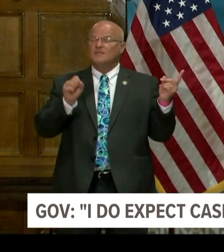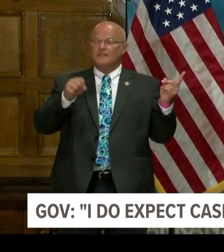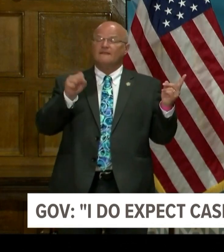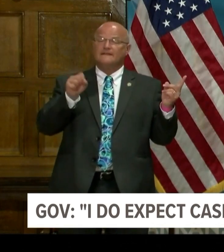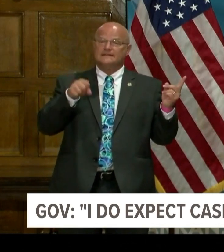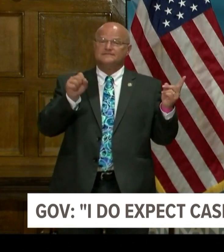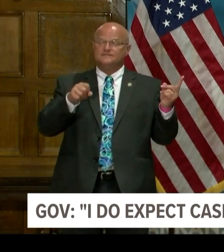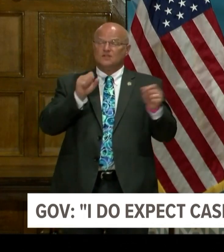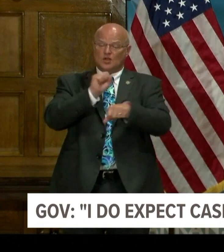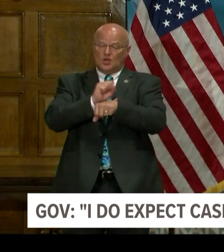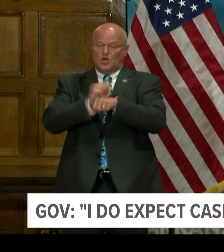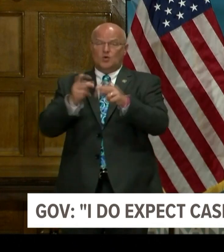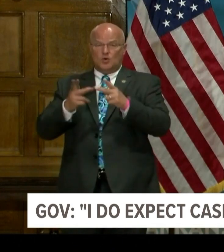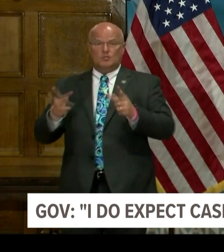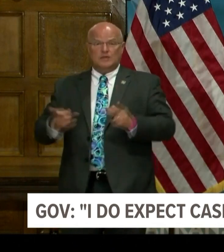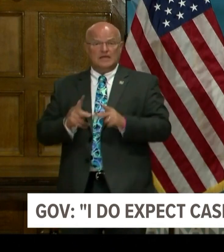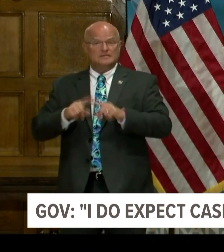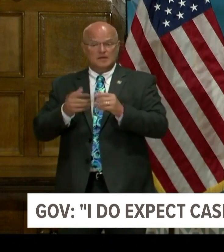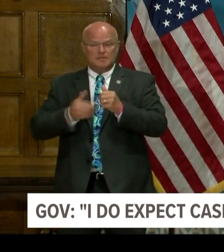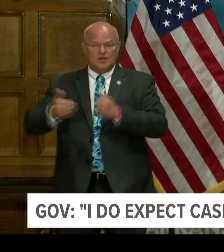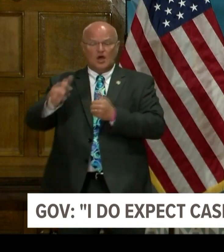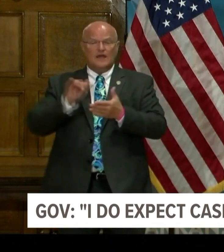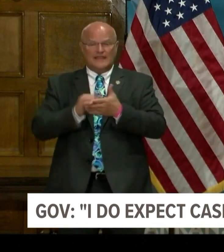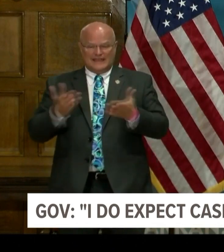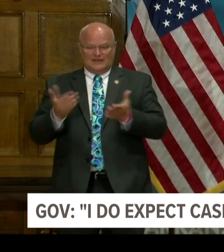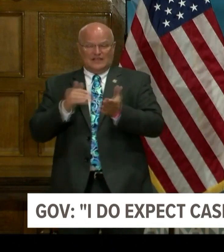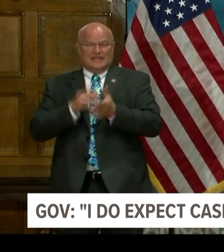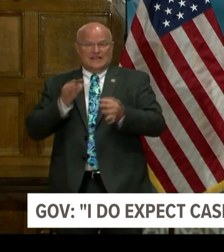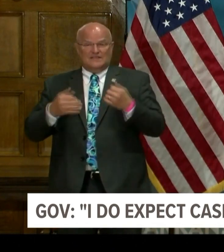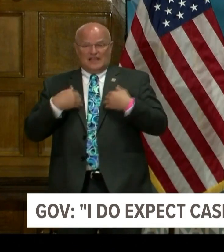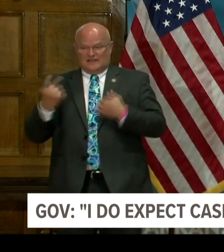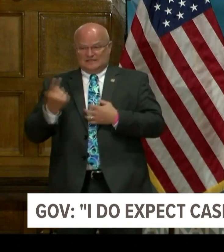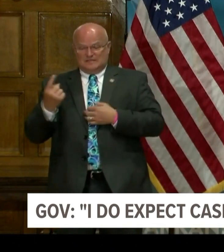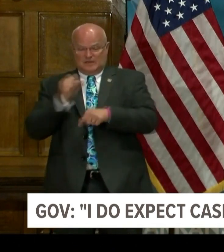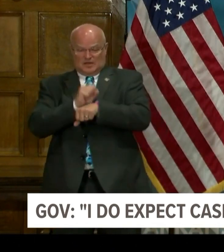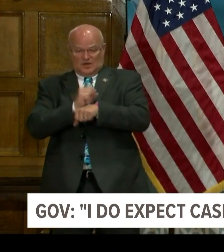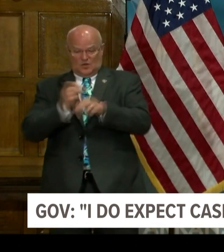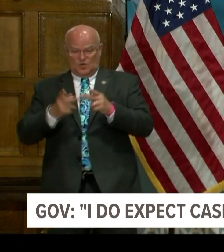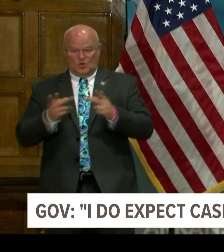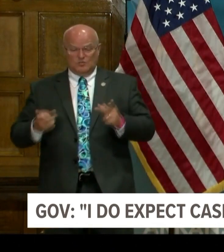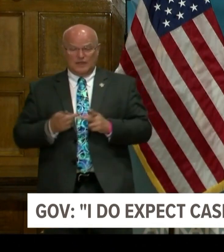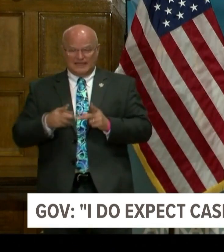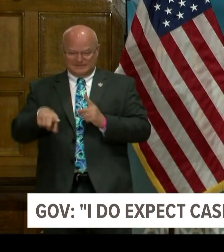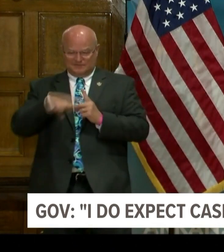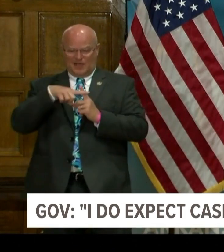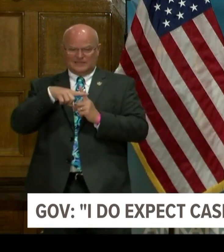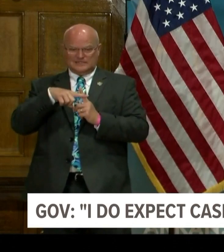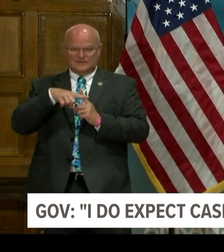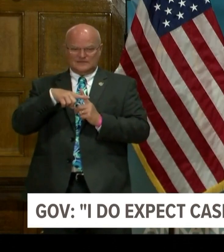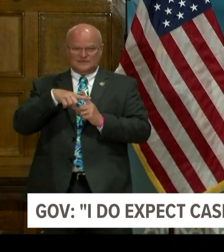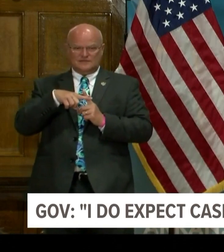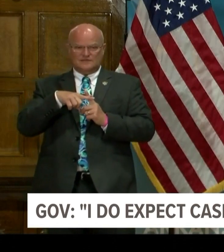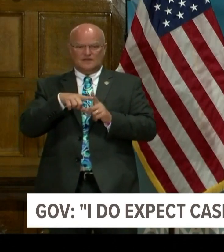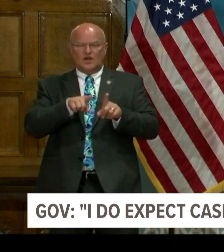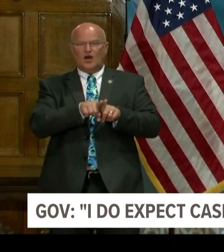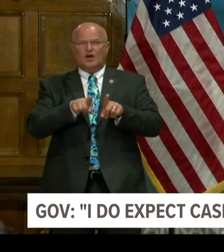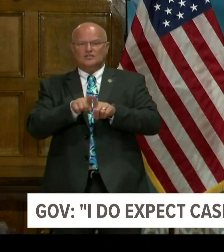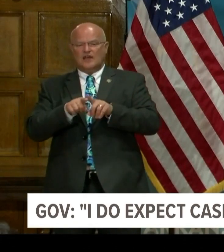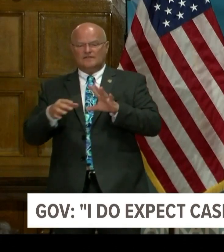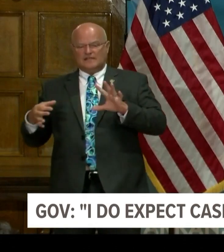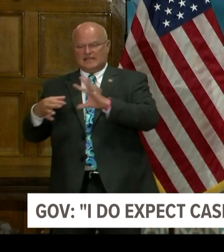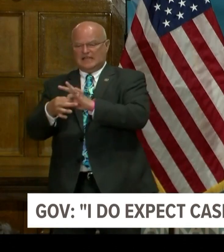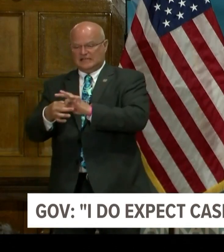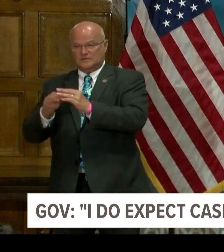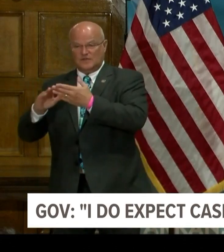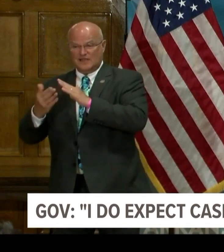Yes, it's a workplace, but beyond that, here again, if you have somebody in the workplace that's positive, you also have the